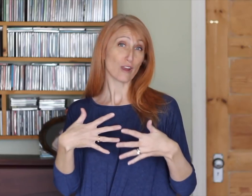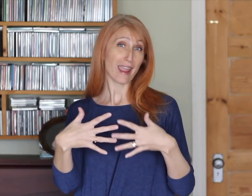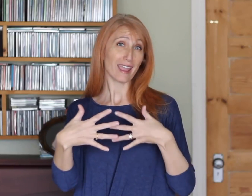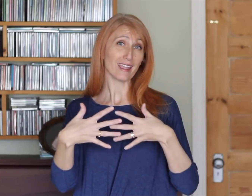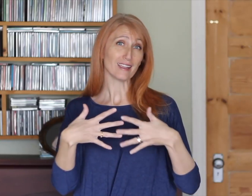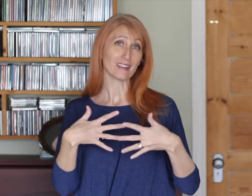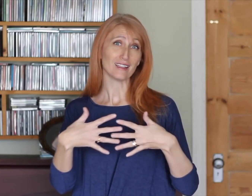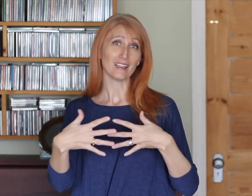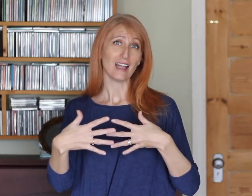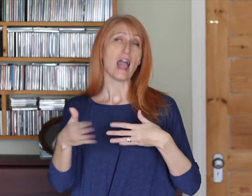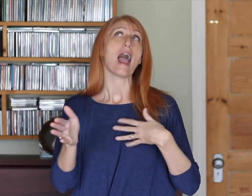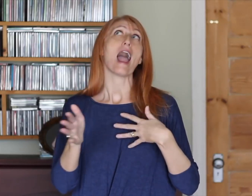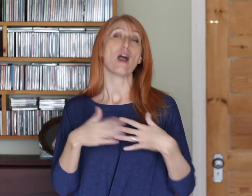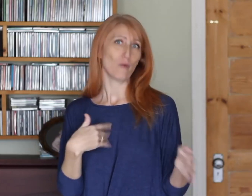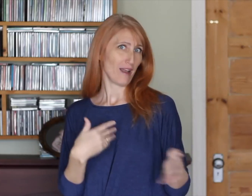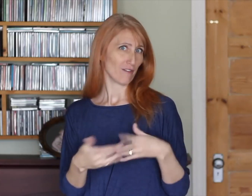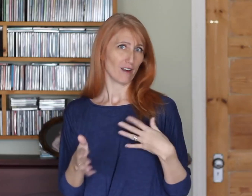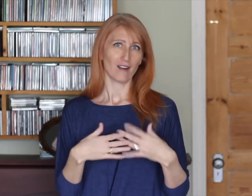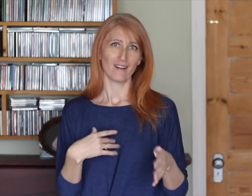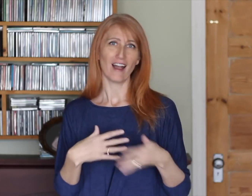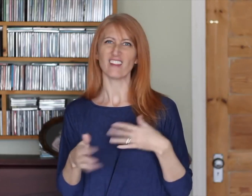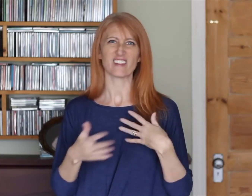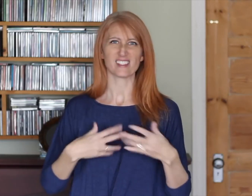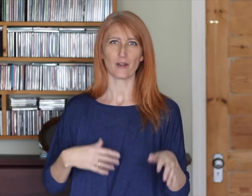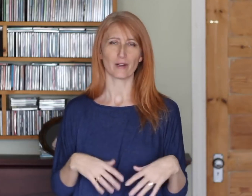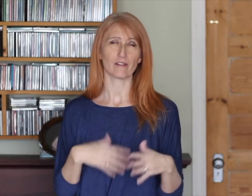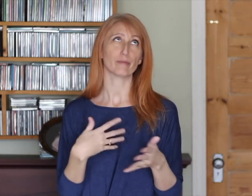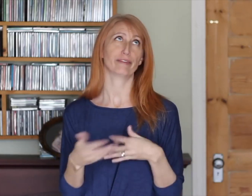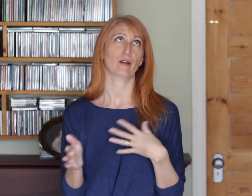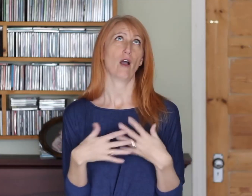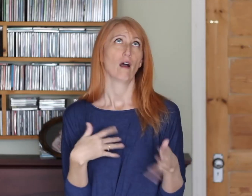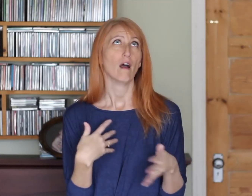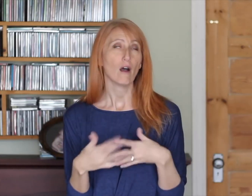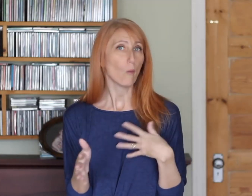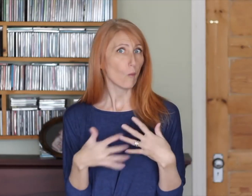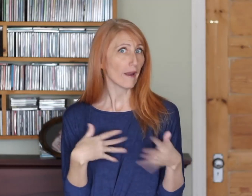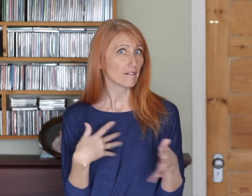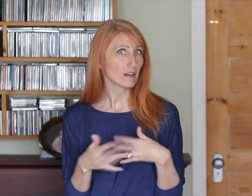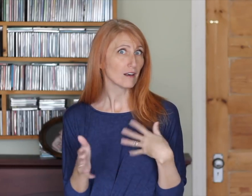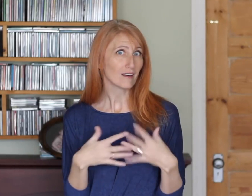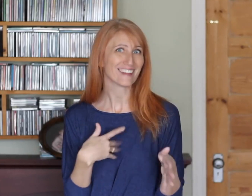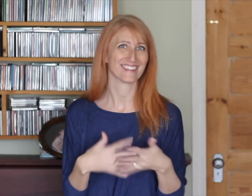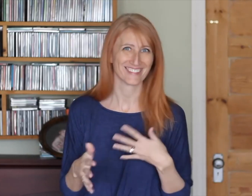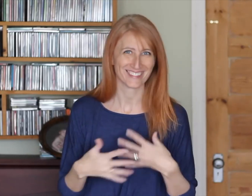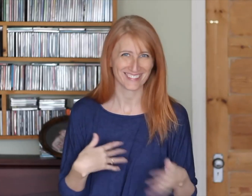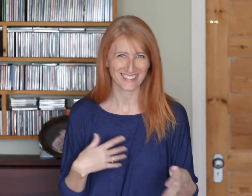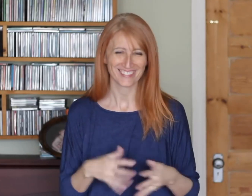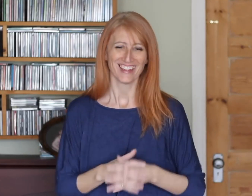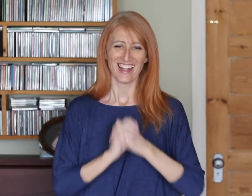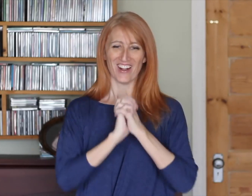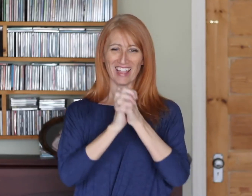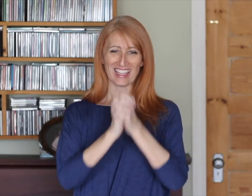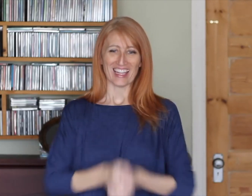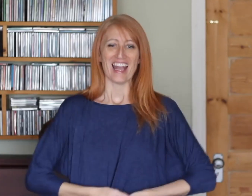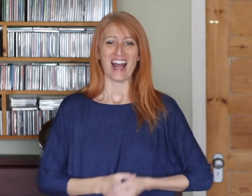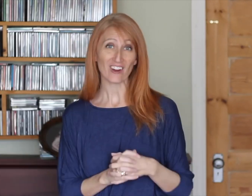gray and whatever. I love the sign whatever. Whatever. Okay,